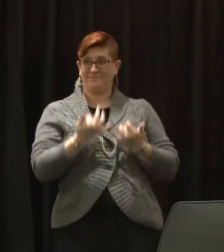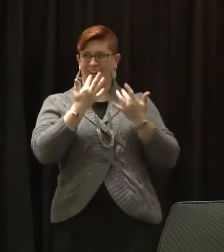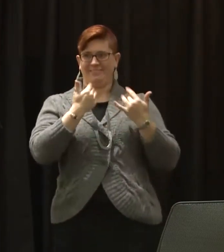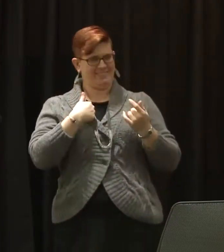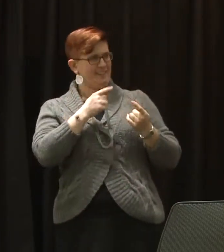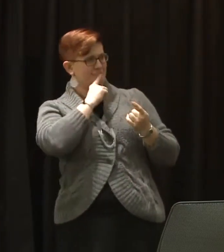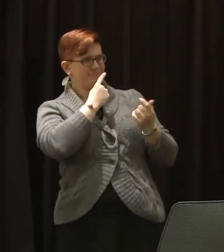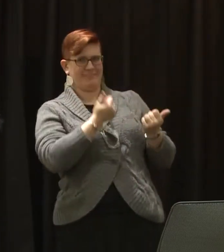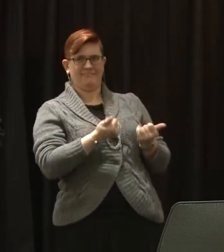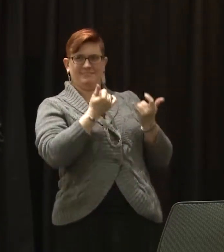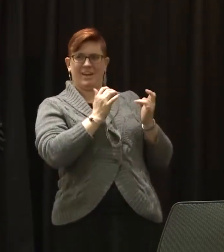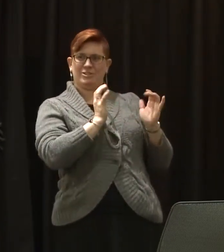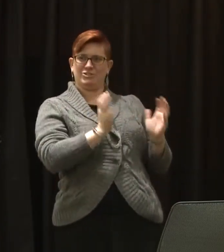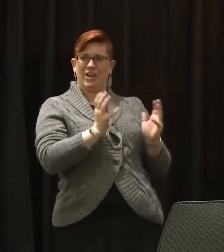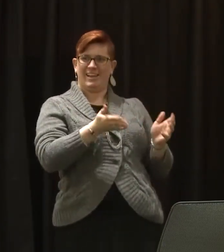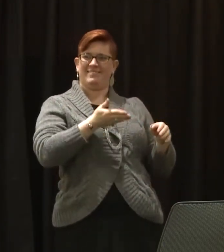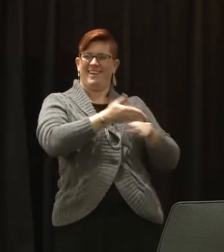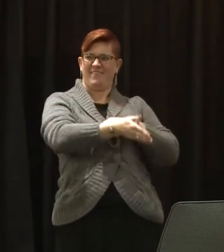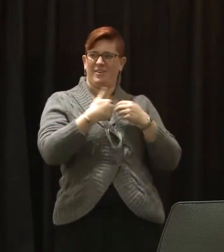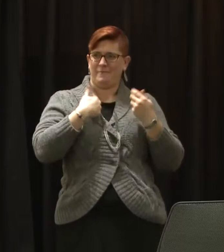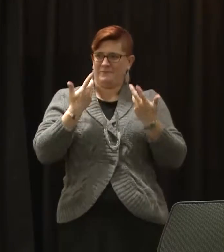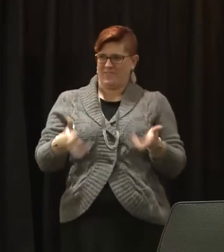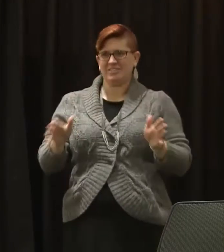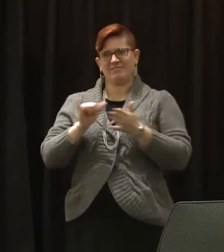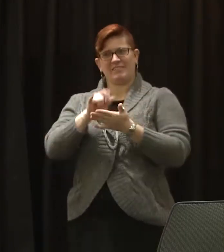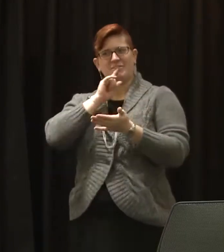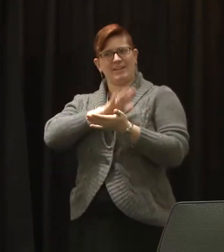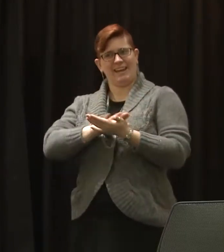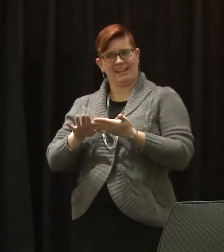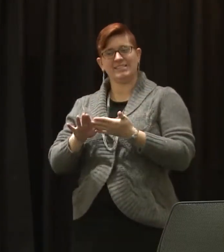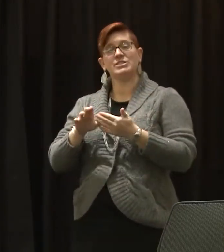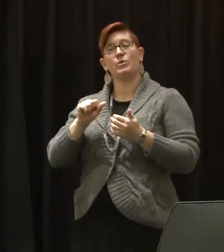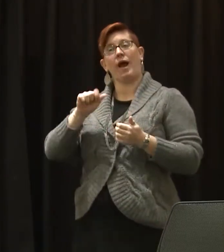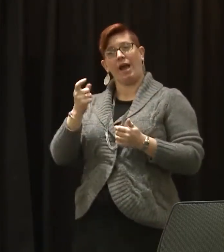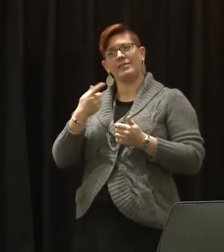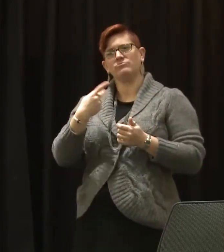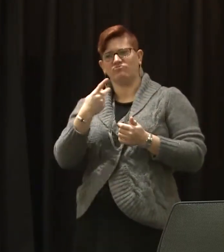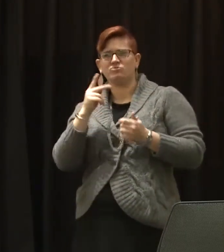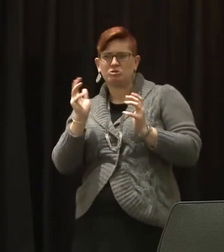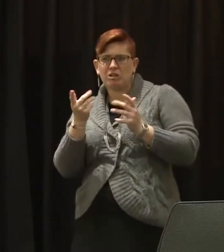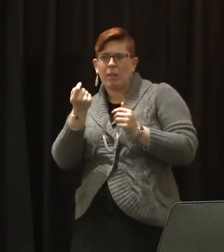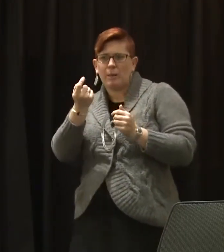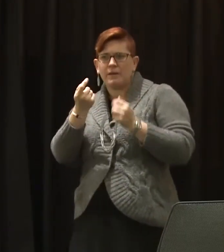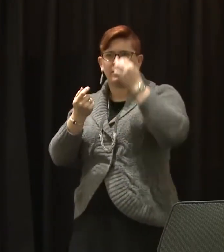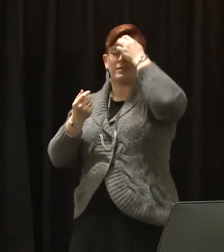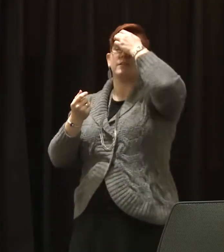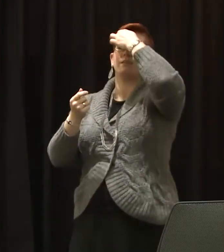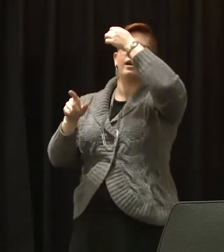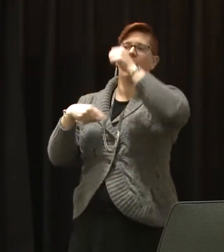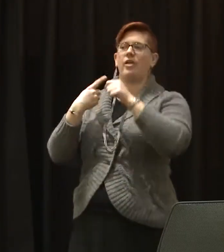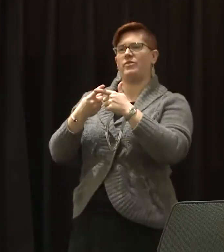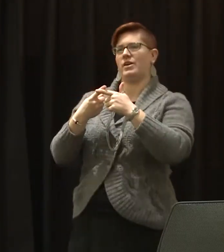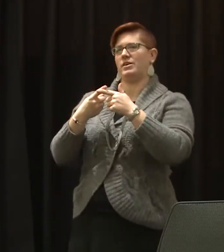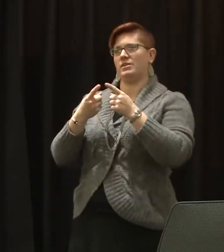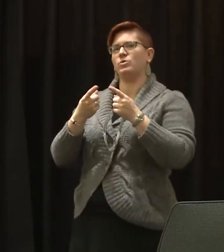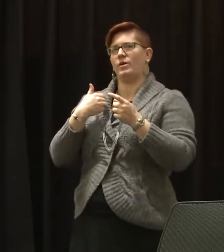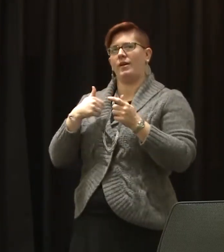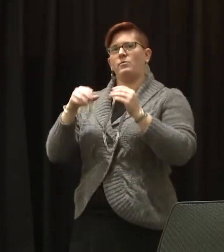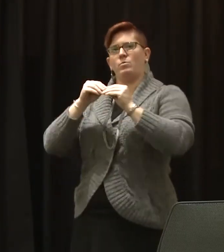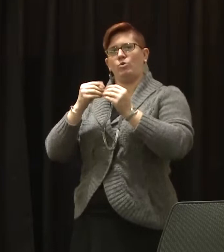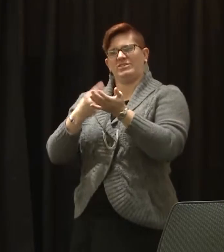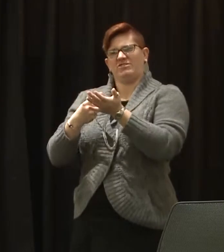have a fireside chat after I do the reading, which is very nice. And so Alex and I will chat a little bit, and then we'll open it up for a broader